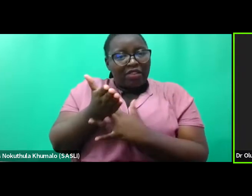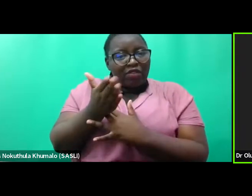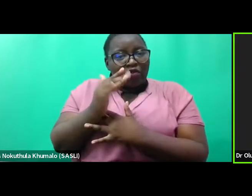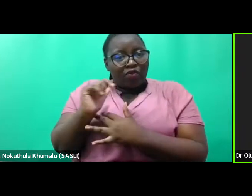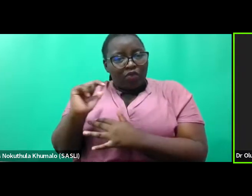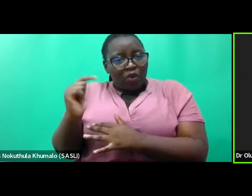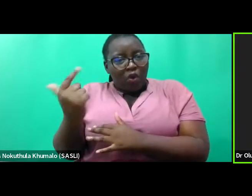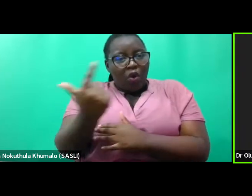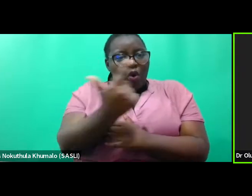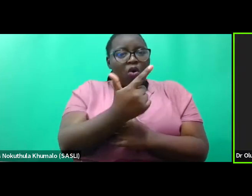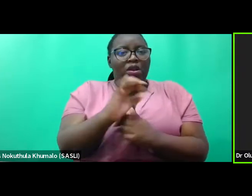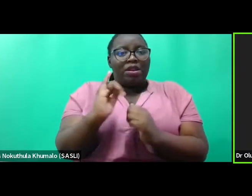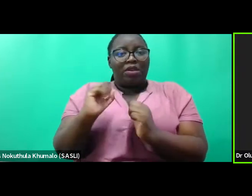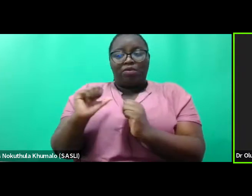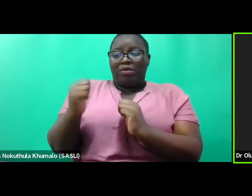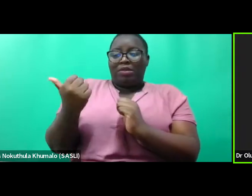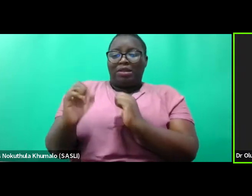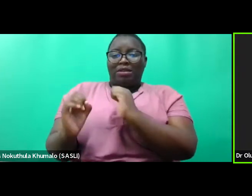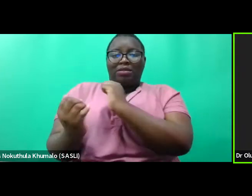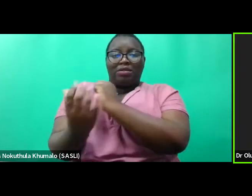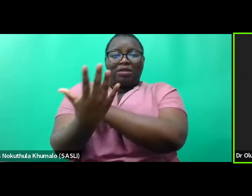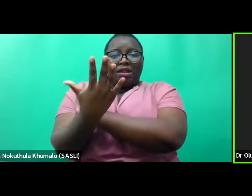next slide.